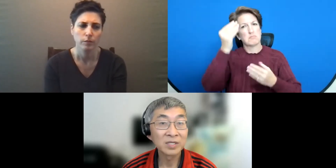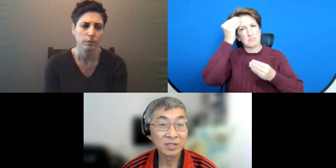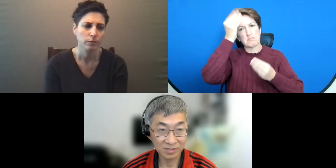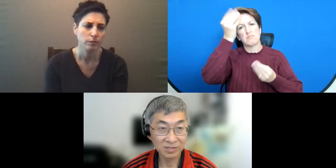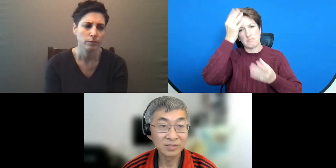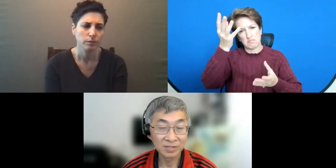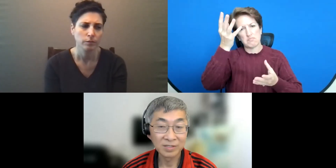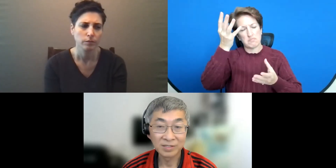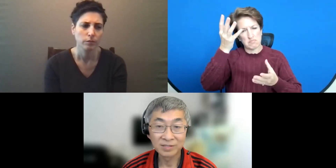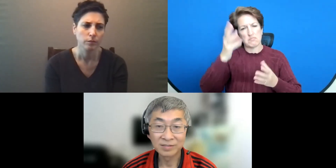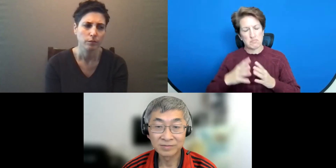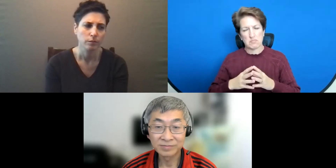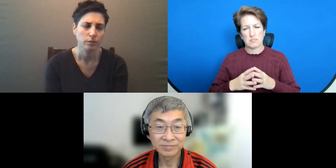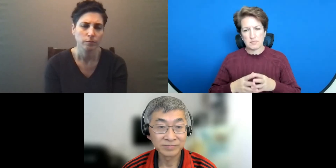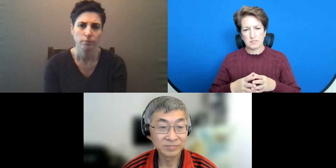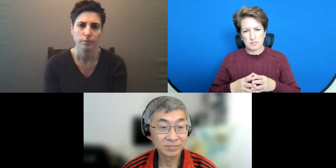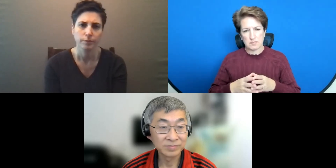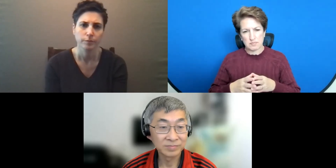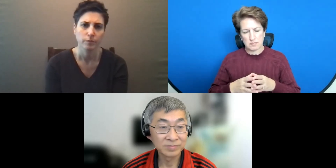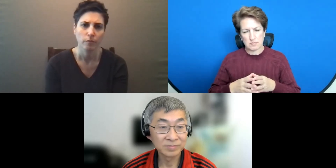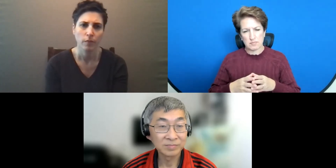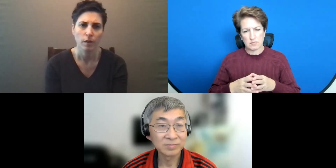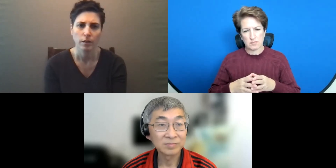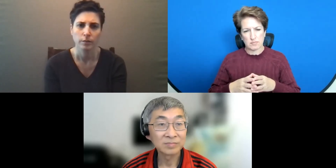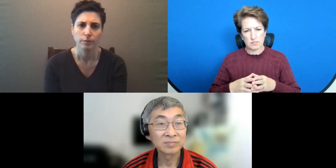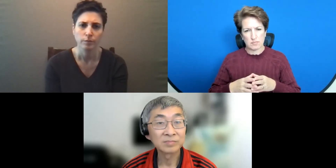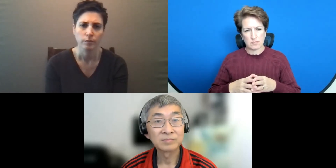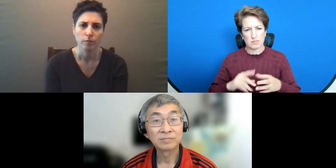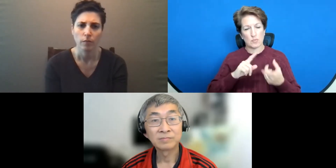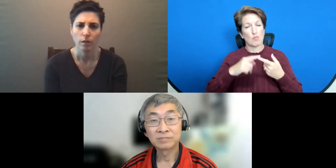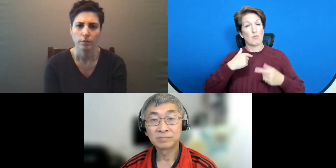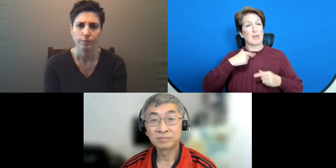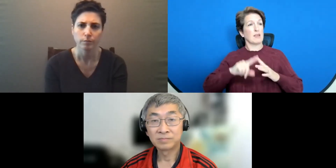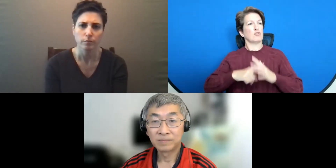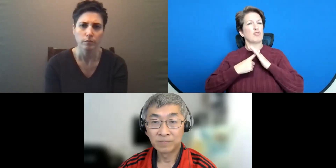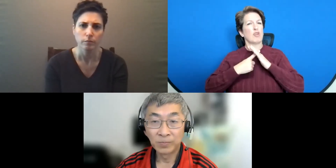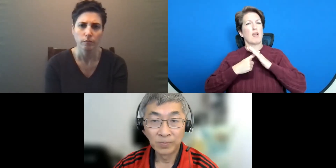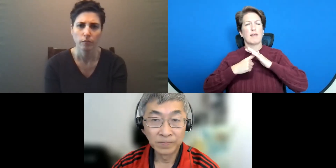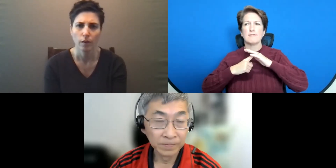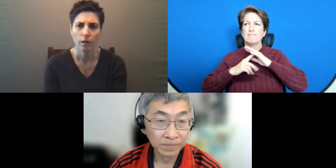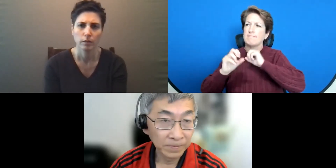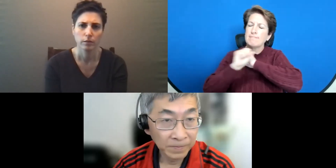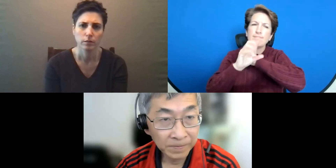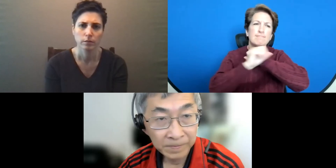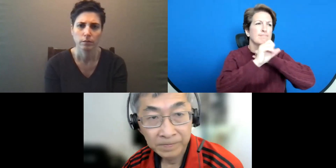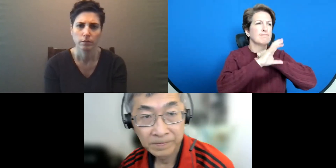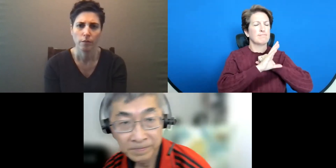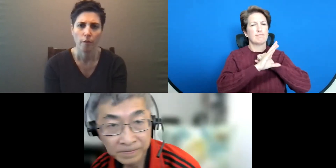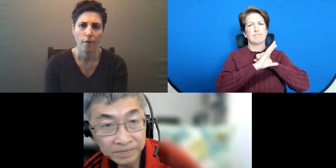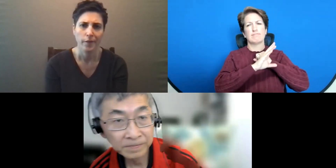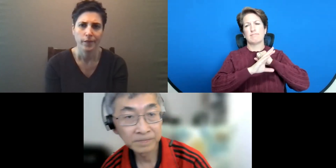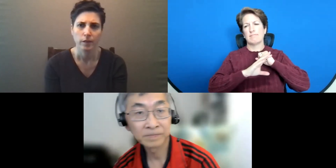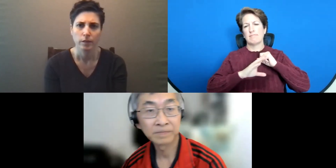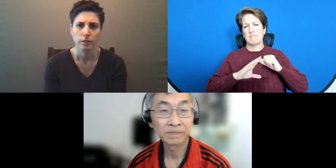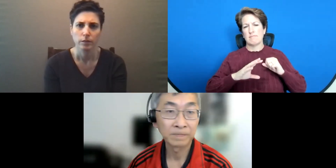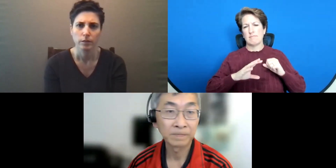informative today. And now when we started to do the outreach, the first we find that people when we go to the